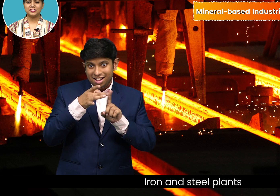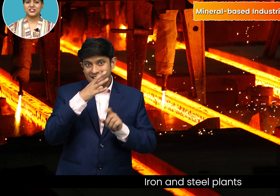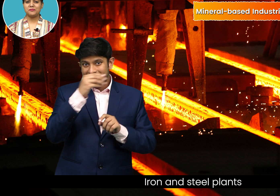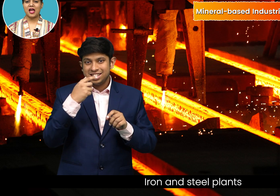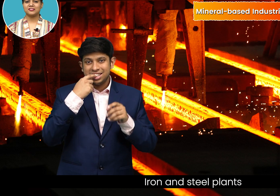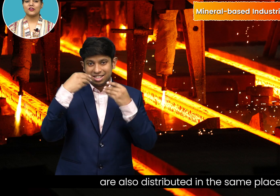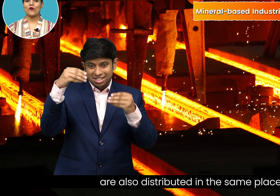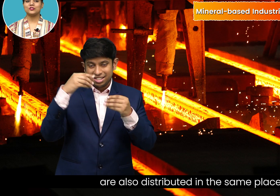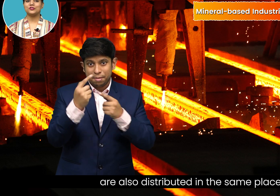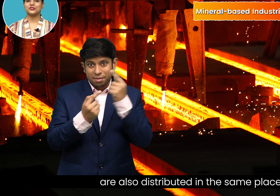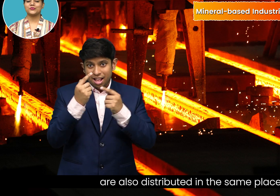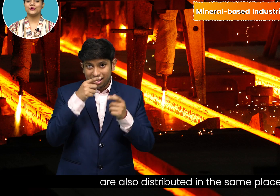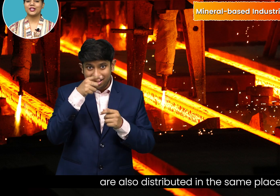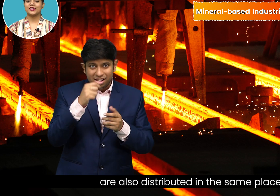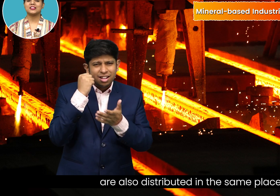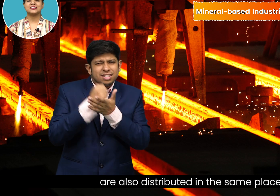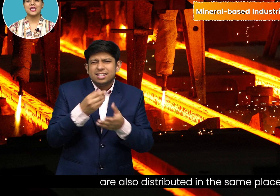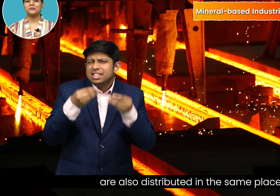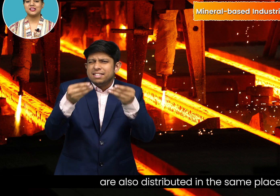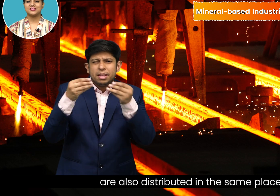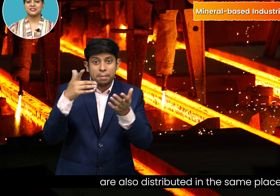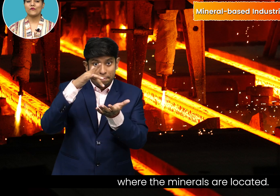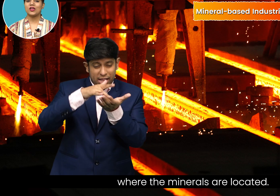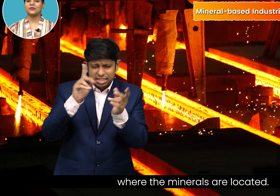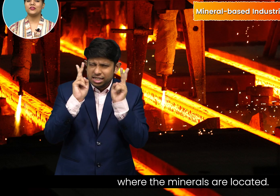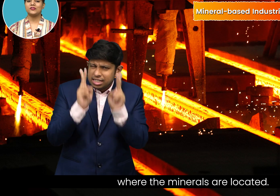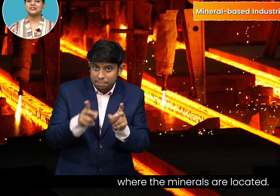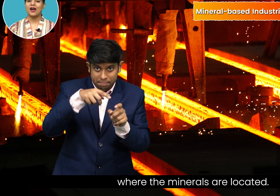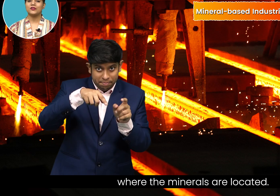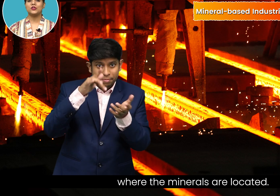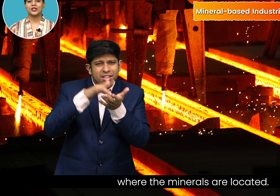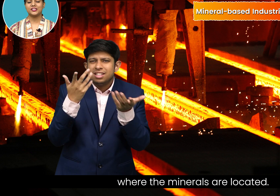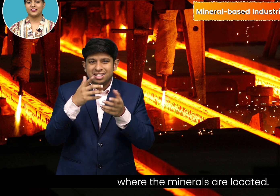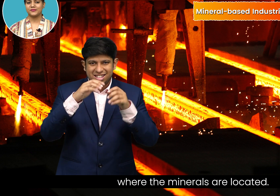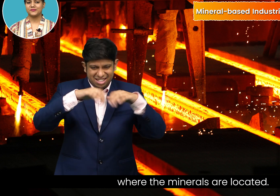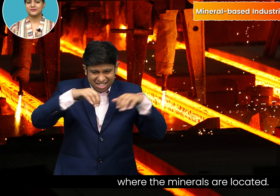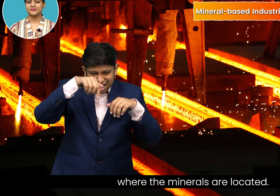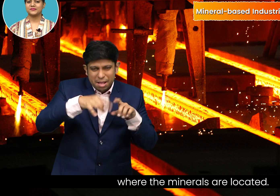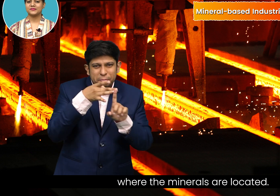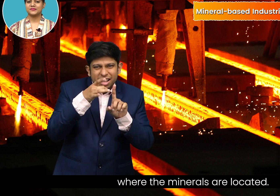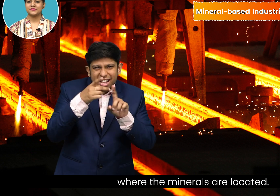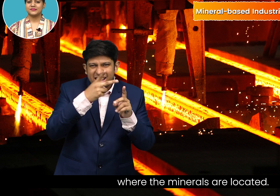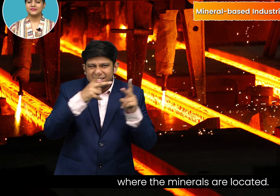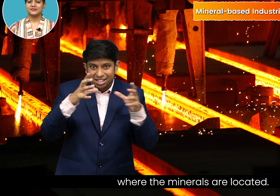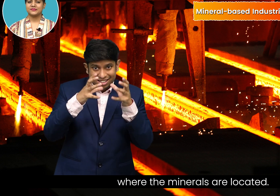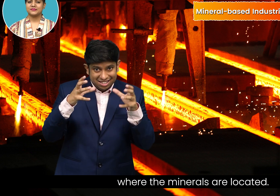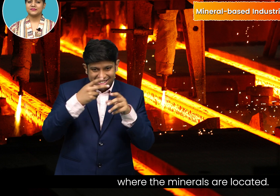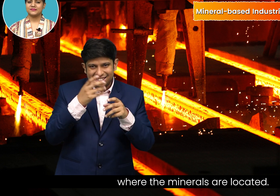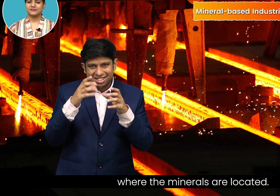Iron and steel plants are also distributed in the same places where the minerals are located.